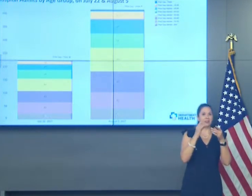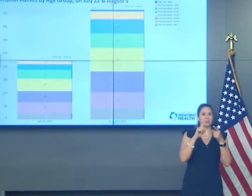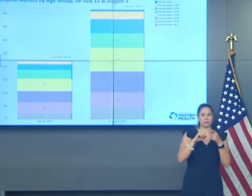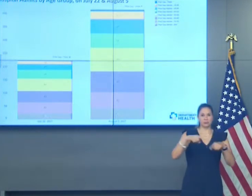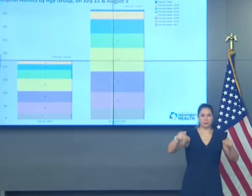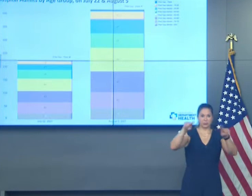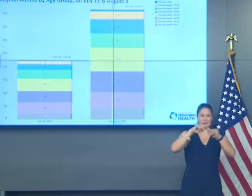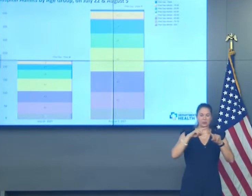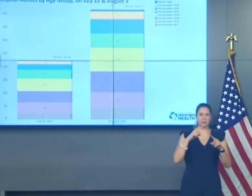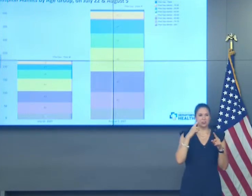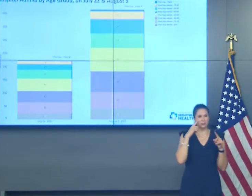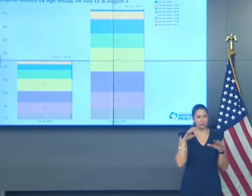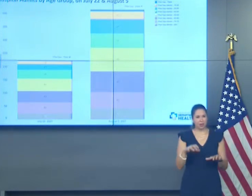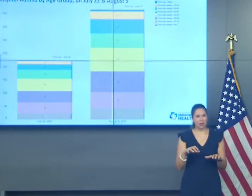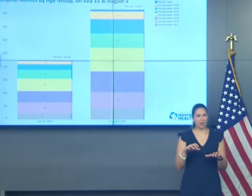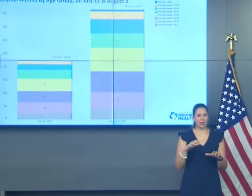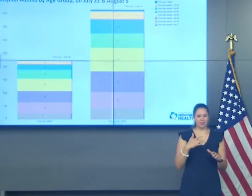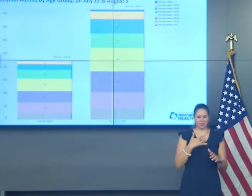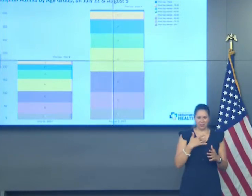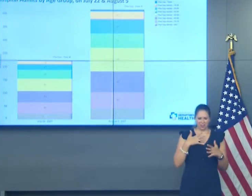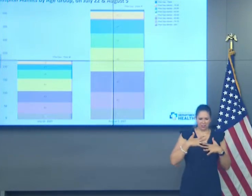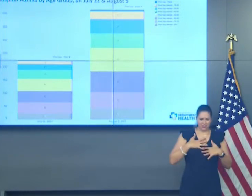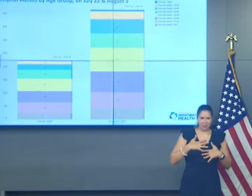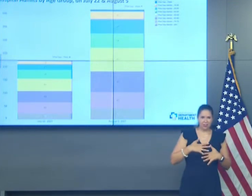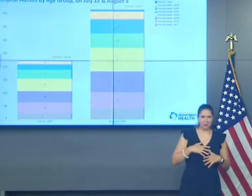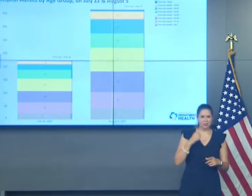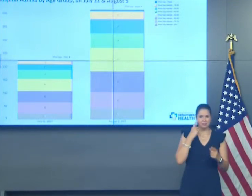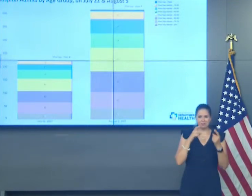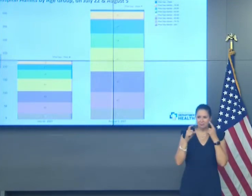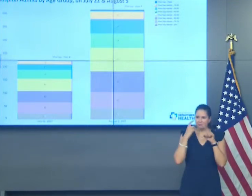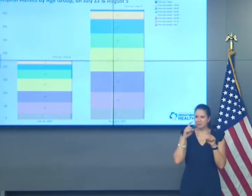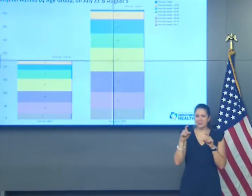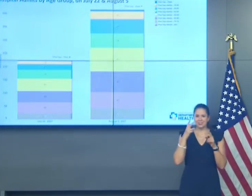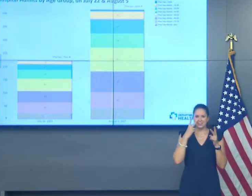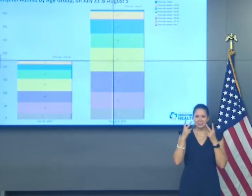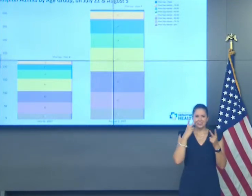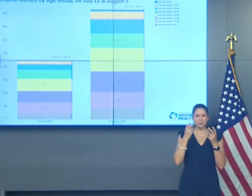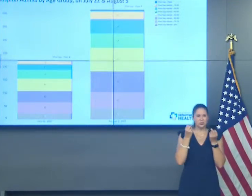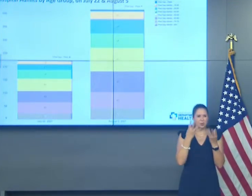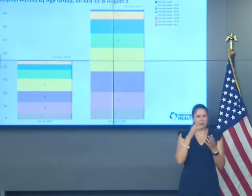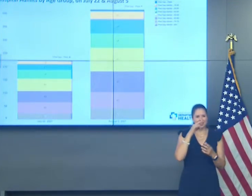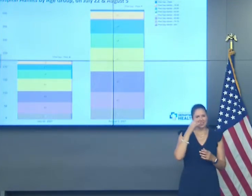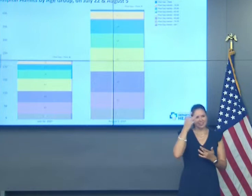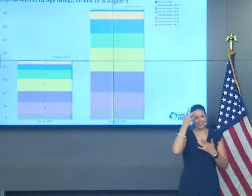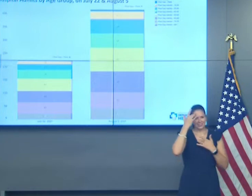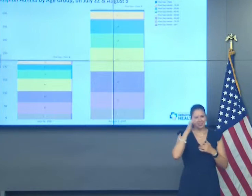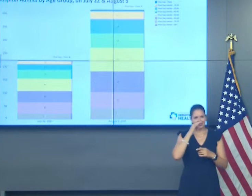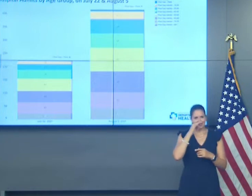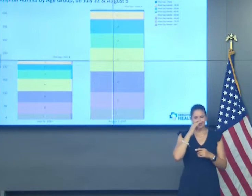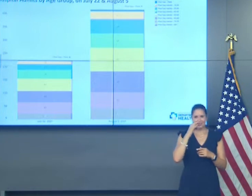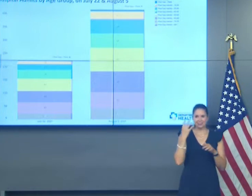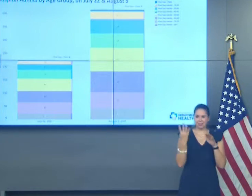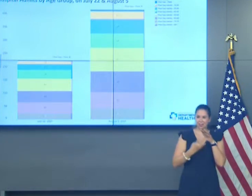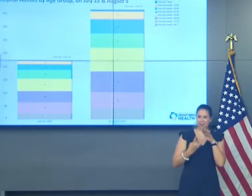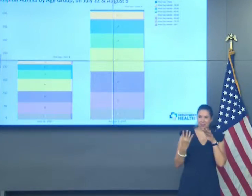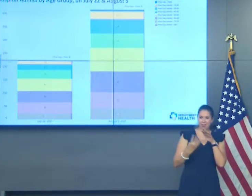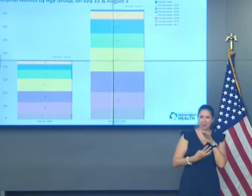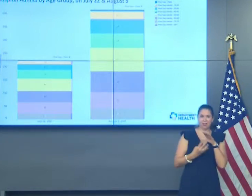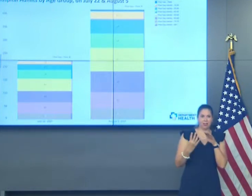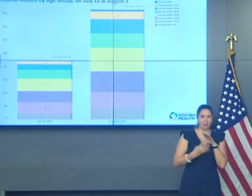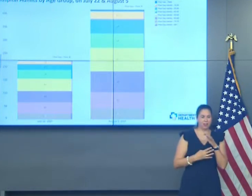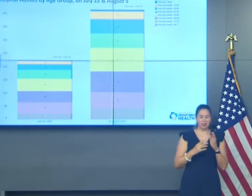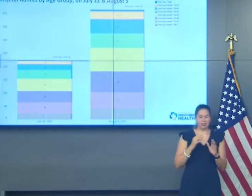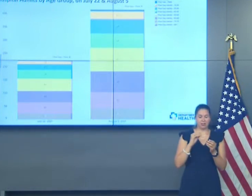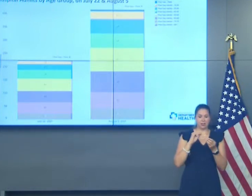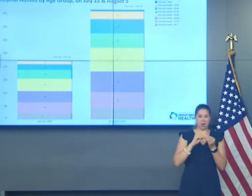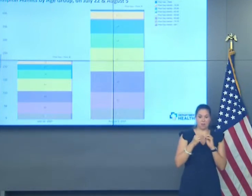and disheartened they are to see so many sick kids coming in, and sick kids coming in number and severity that